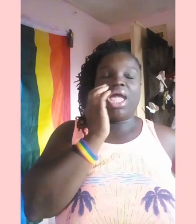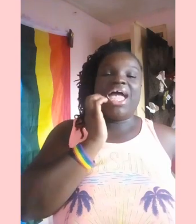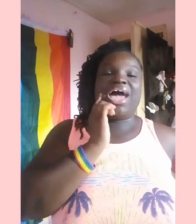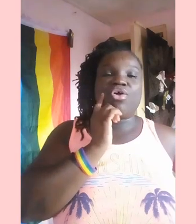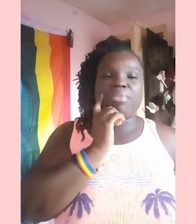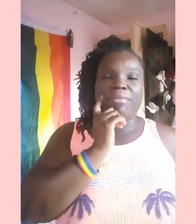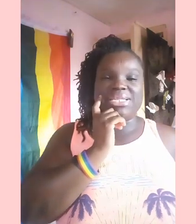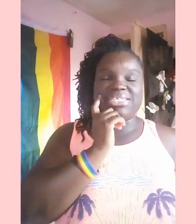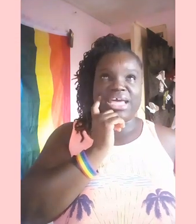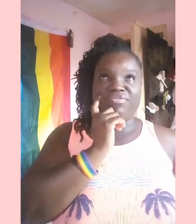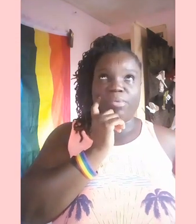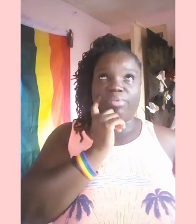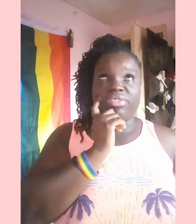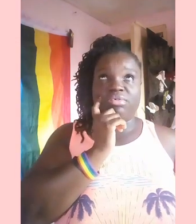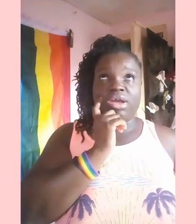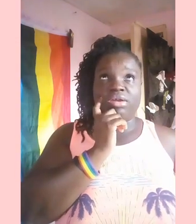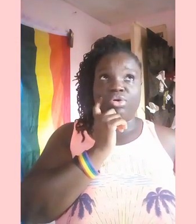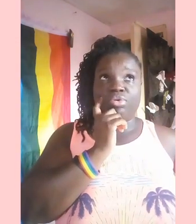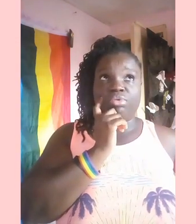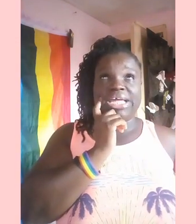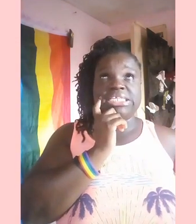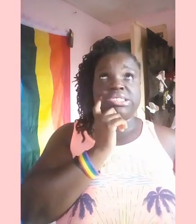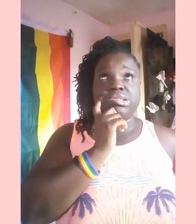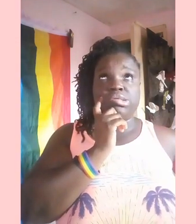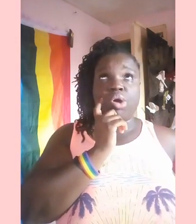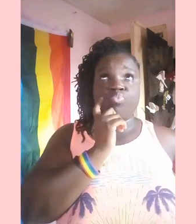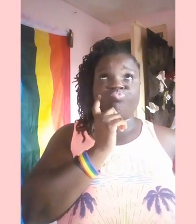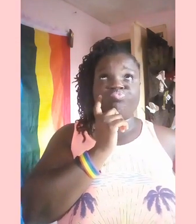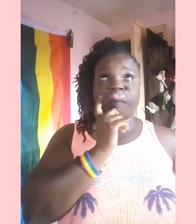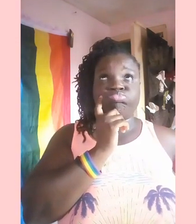I don't remember the sign for brother right now, and sister.